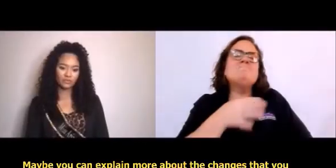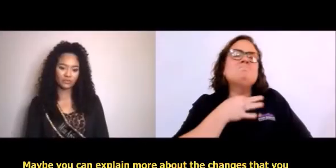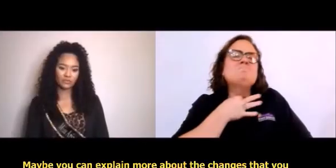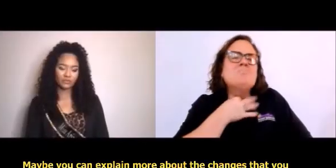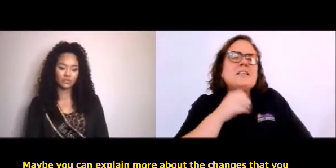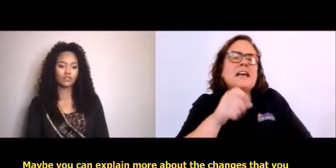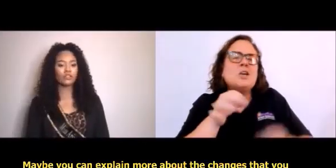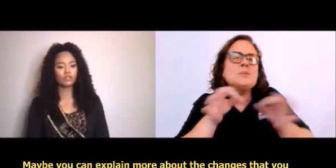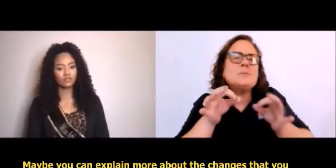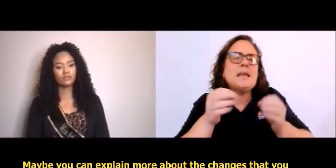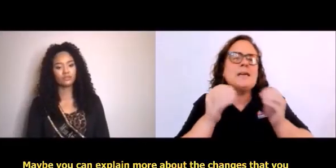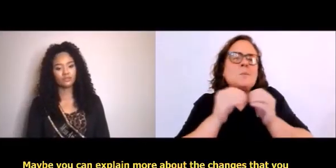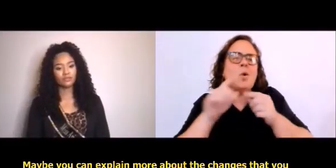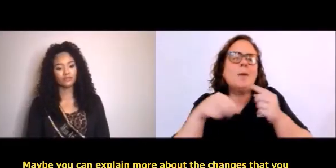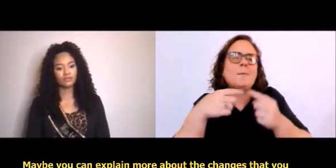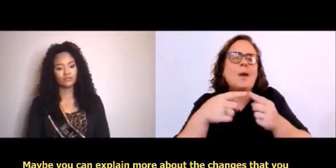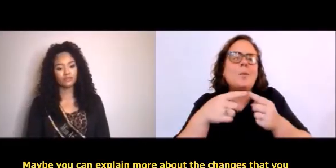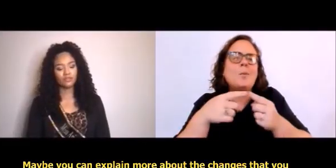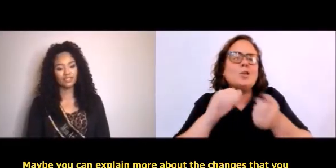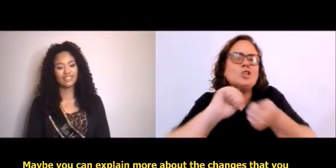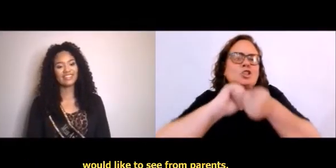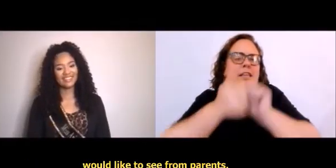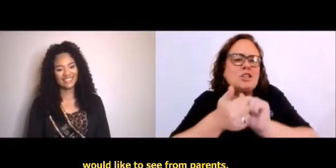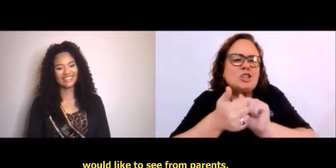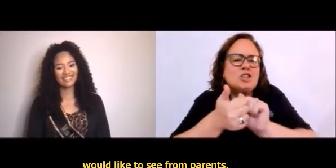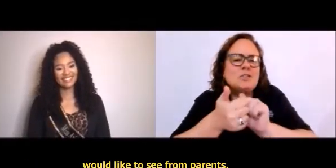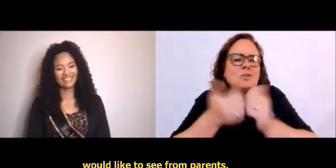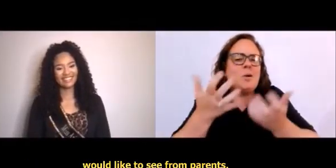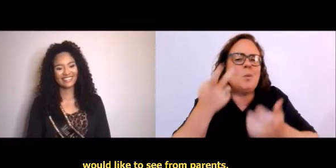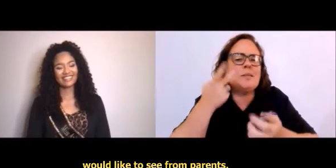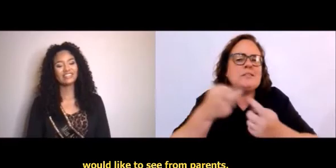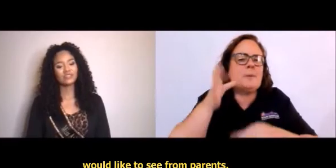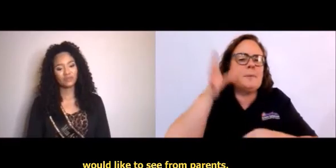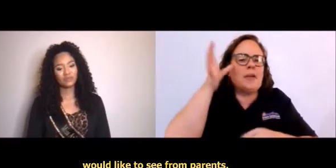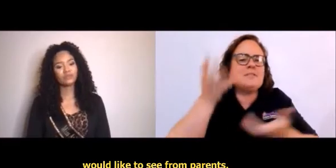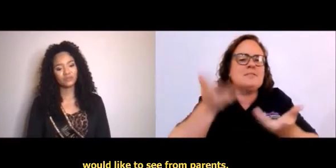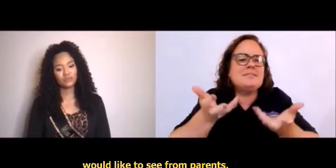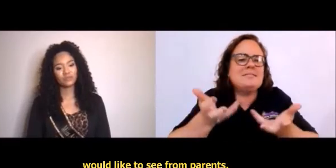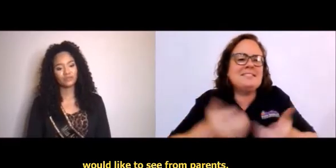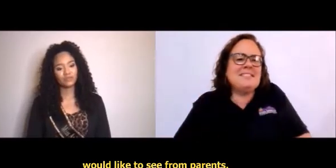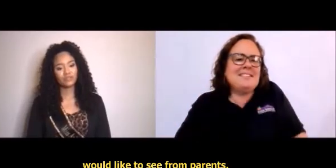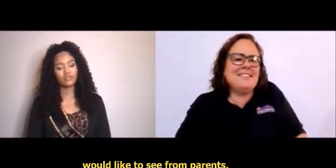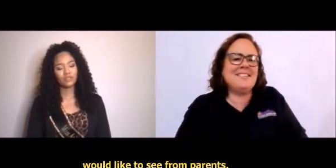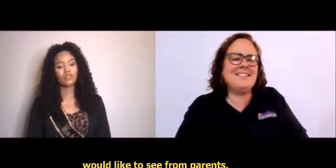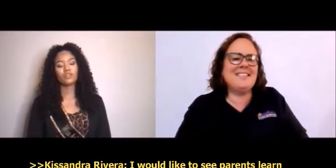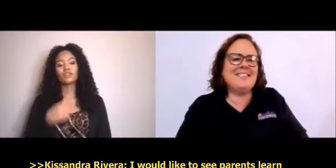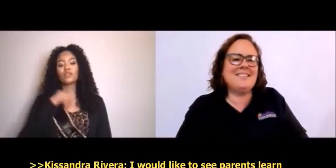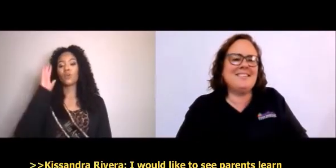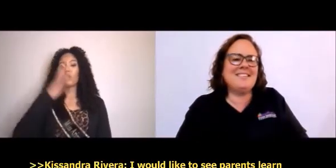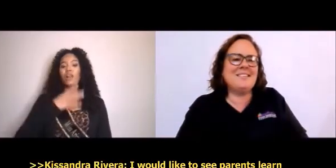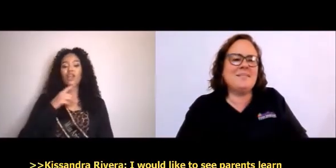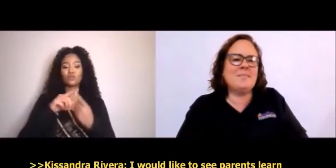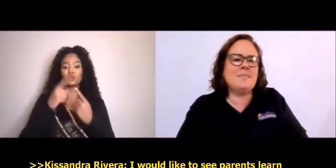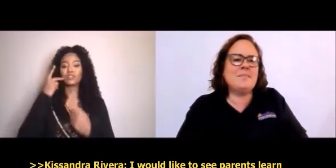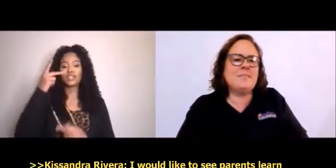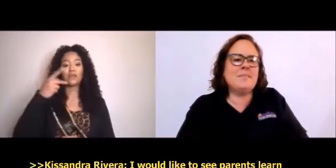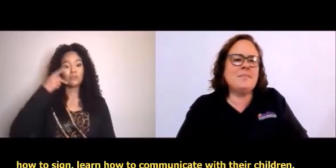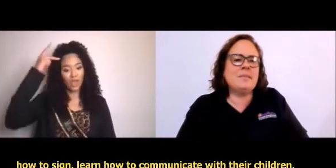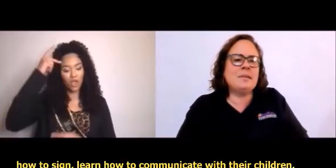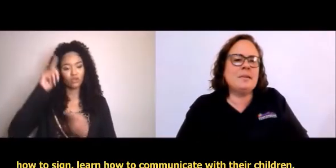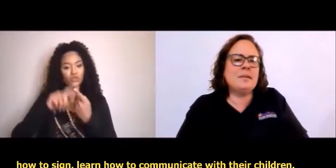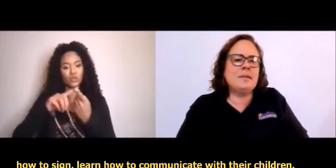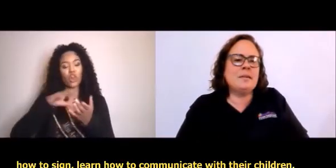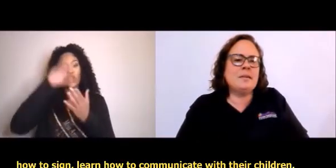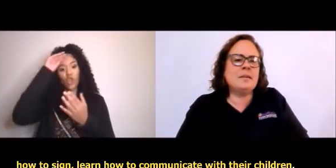Maybe you can explain more about the changes that you would like to see from parents. I would like to see parents learn how